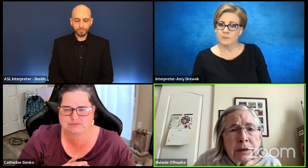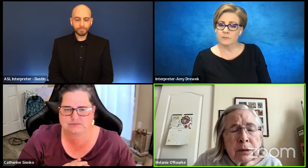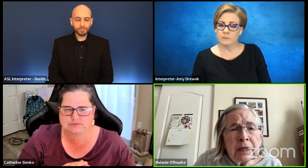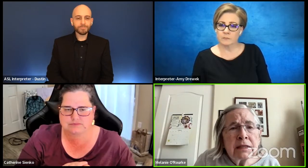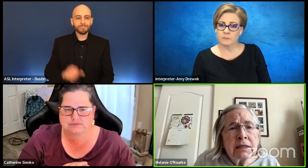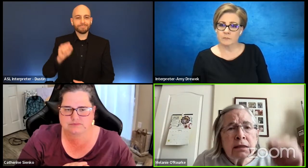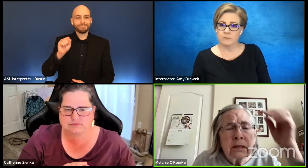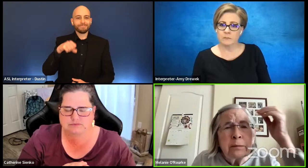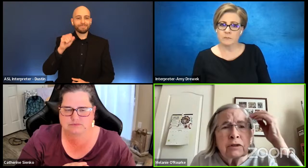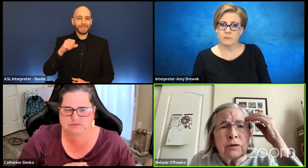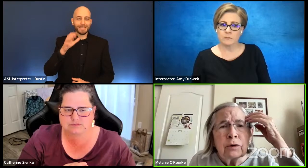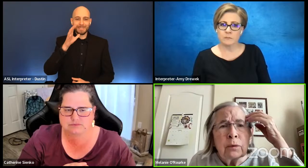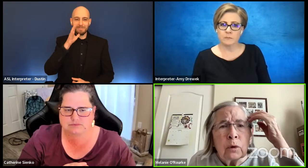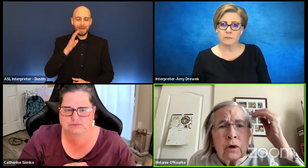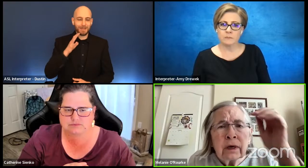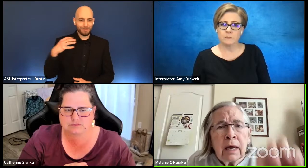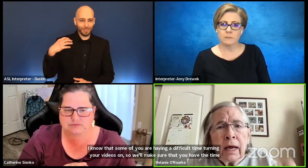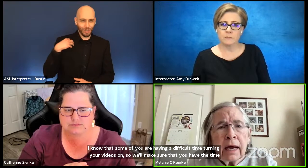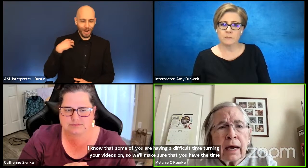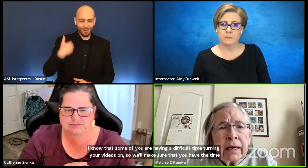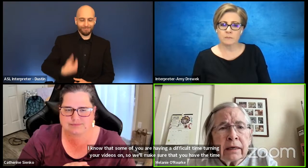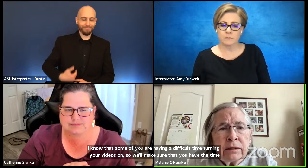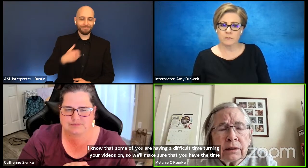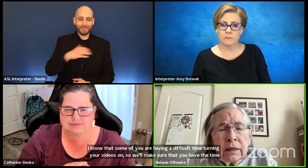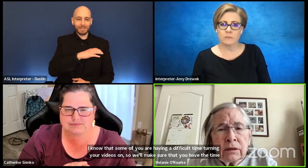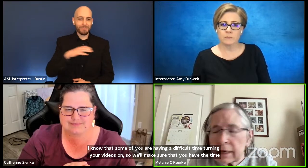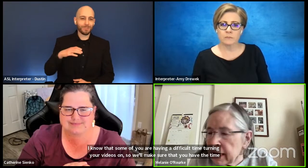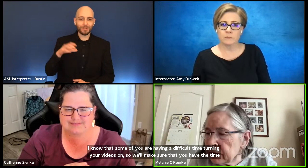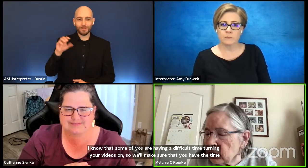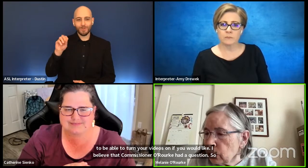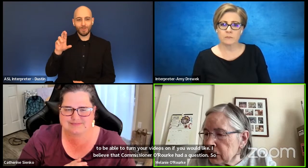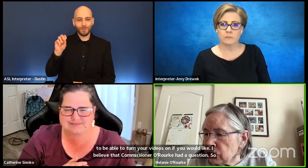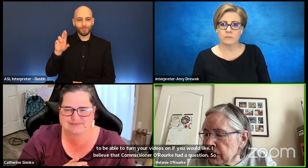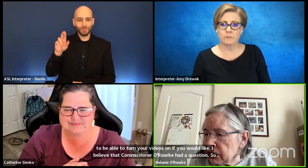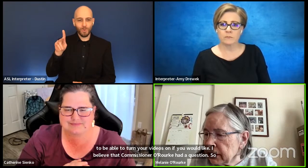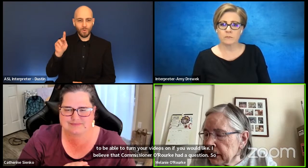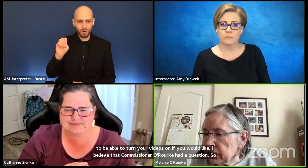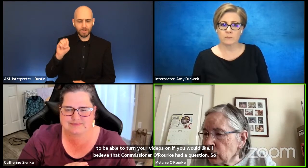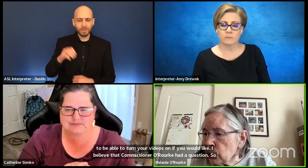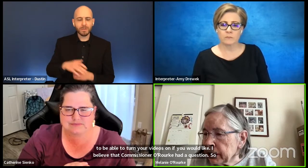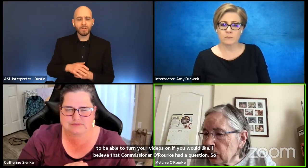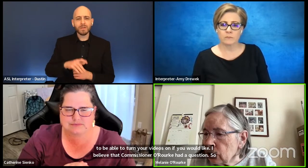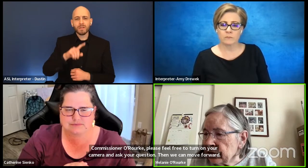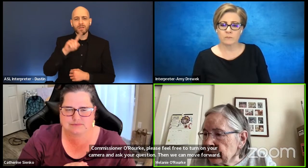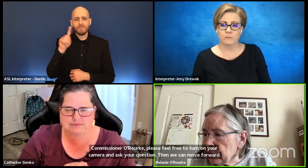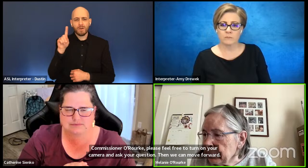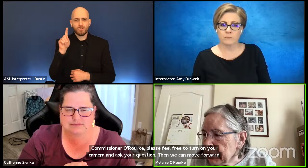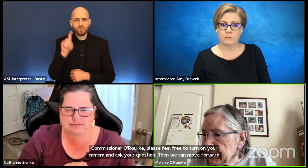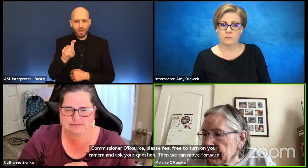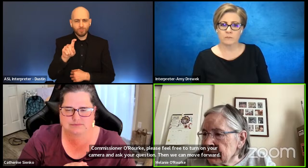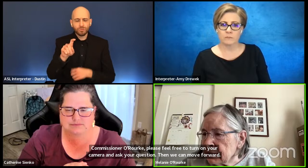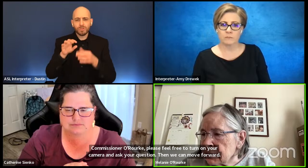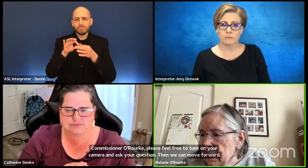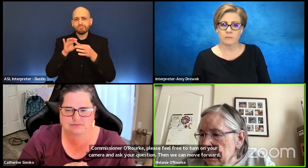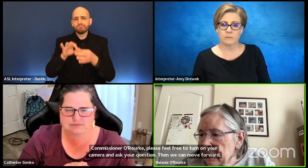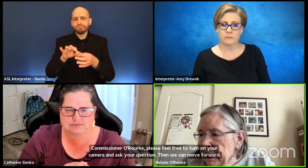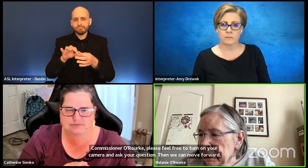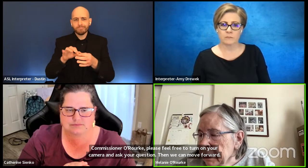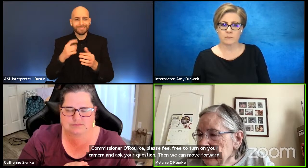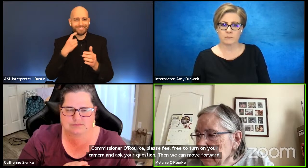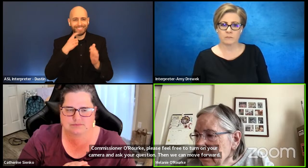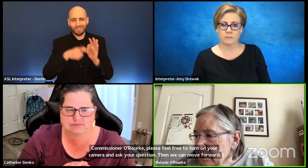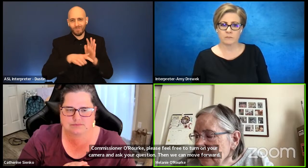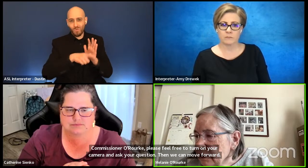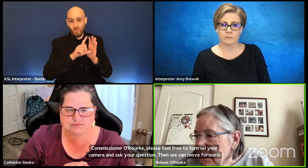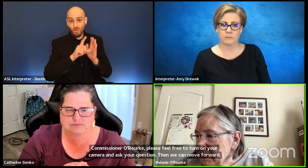Yes, Madam Chairman, this is Commissioner O'Rourke. I had a question in going over the minutes